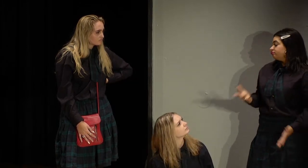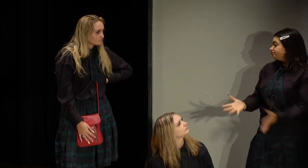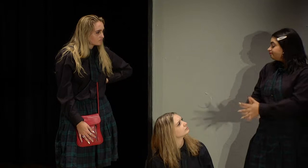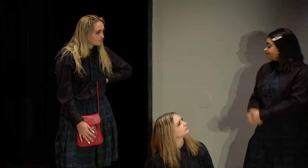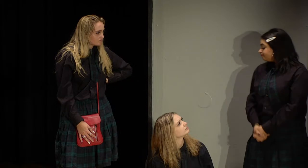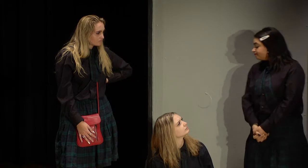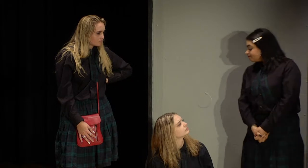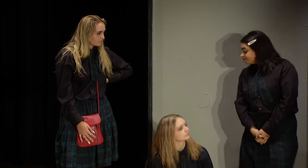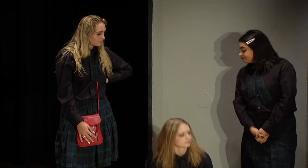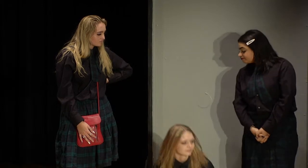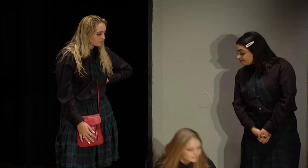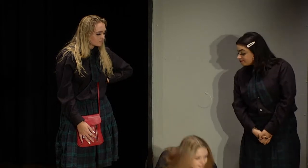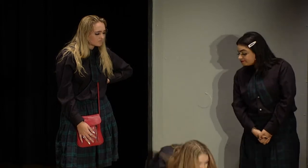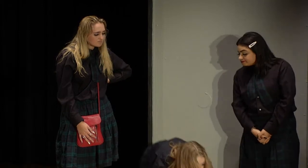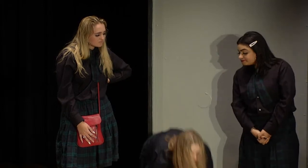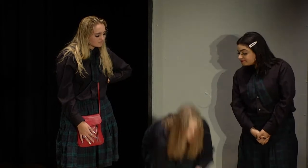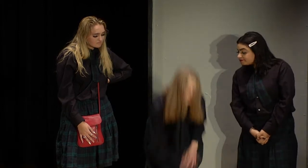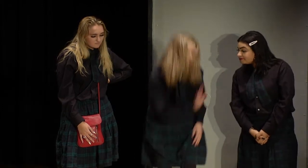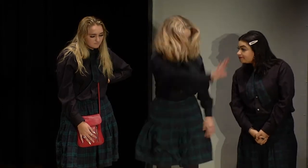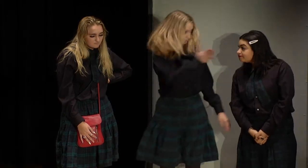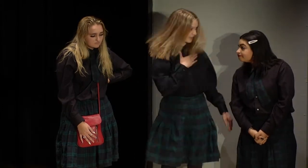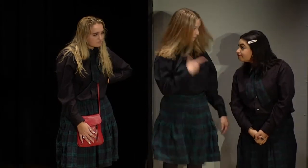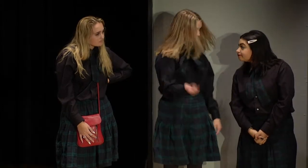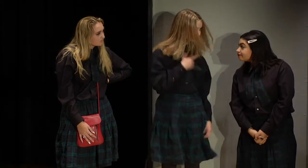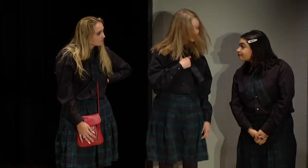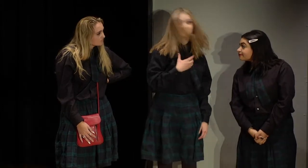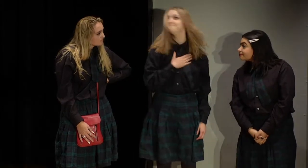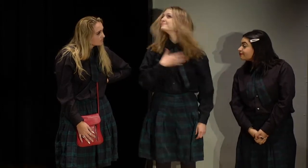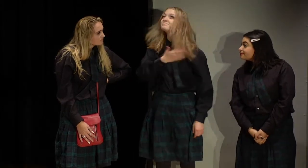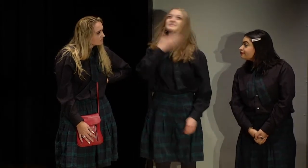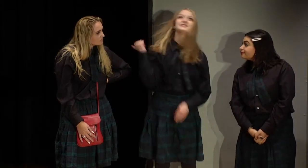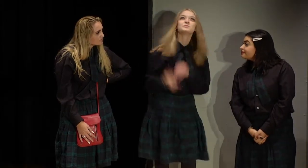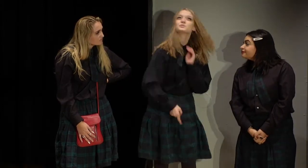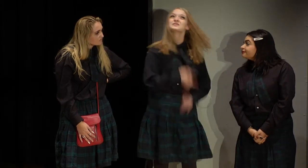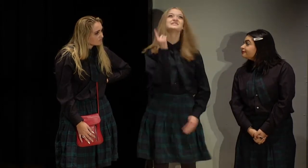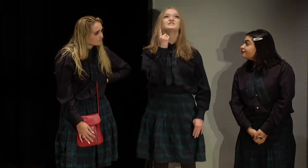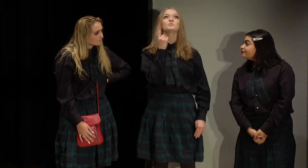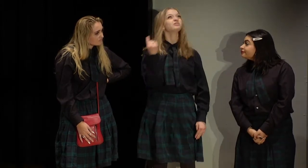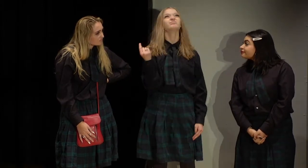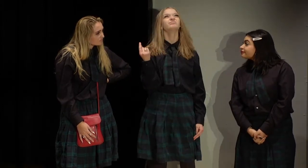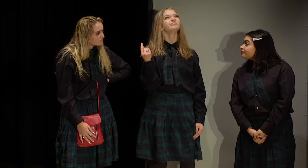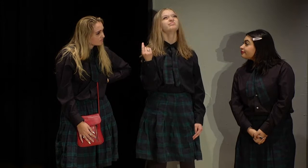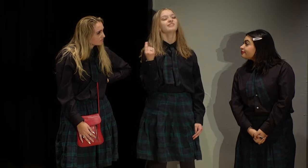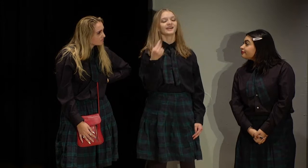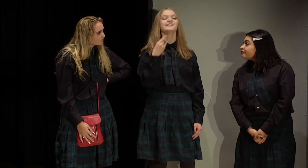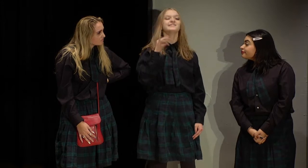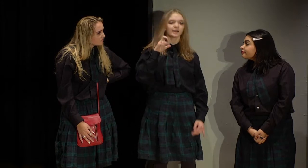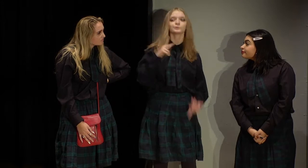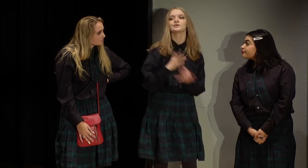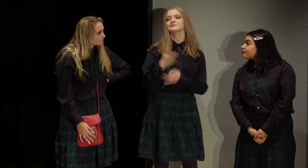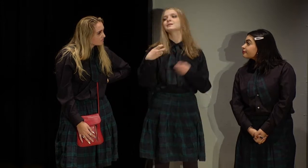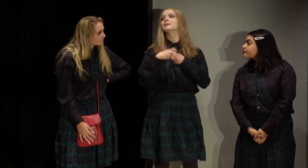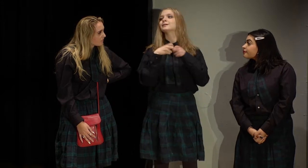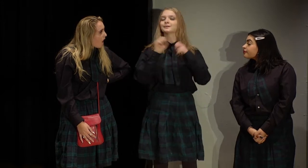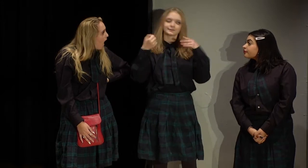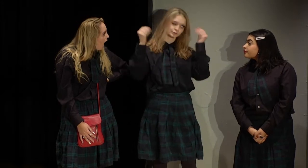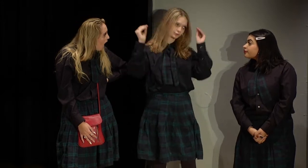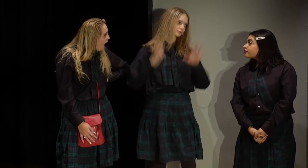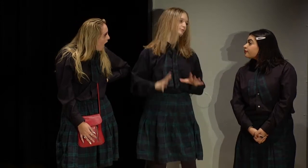that you hacked the computer. Lindsay stands. Okay. I did it. It's my turn. My best moment of the year was that